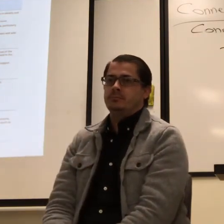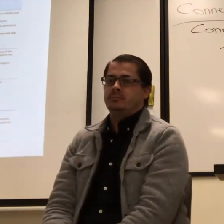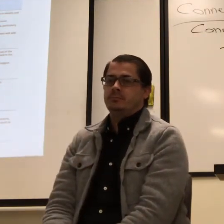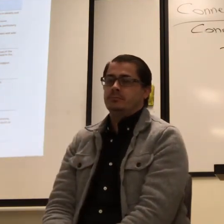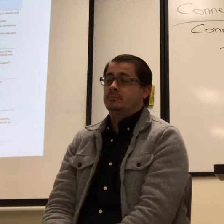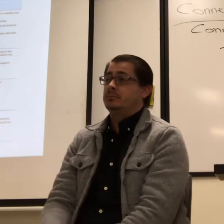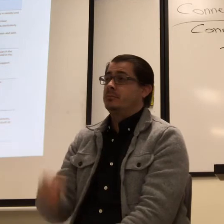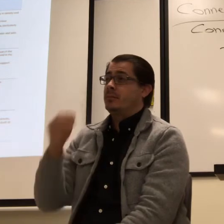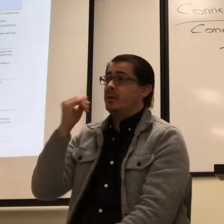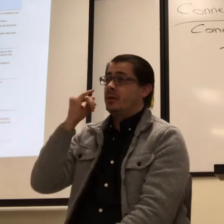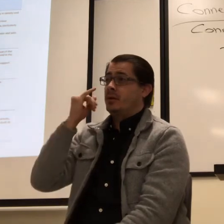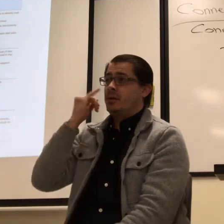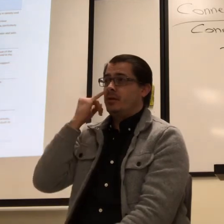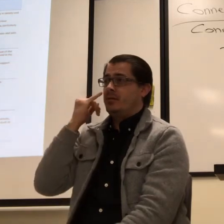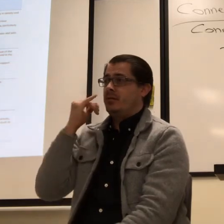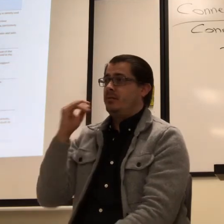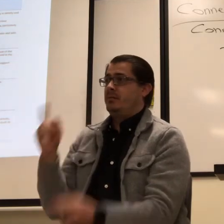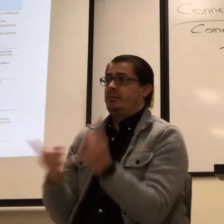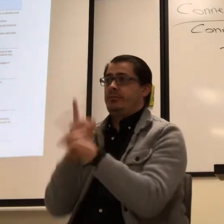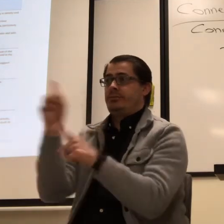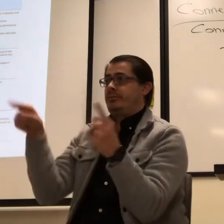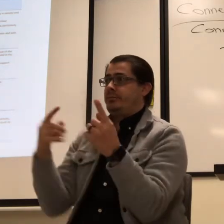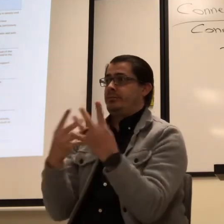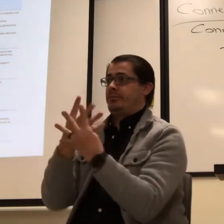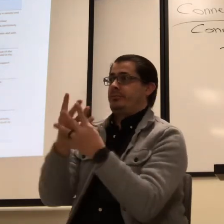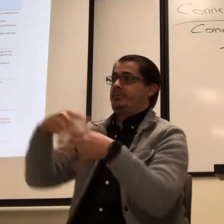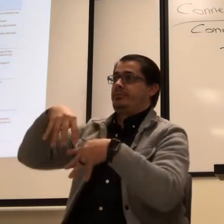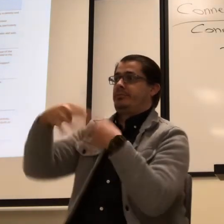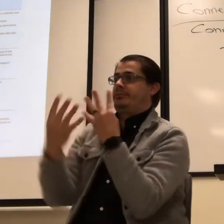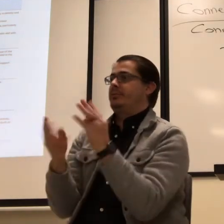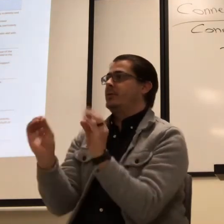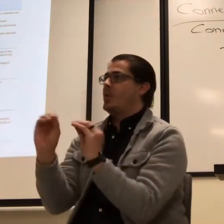But if they're oriented any which way, there's no regular orientation,